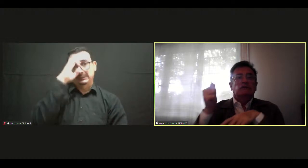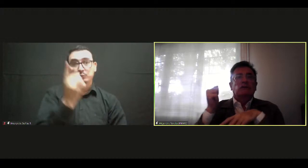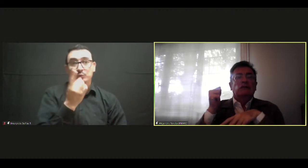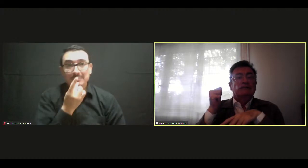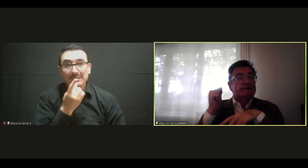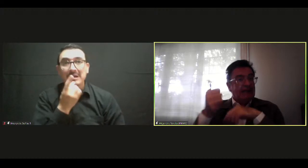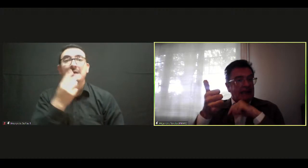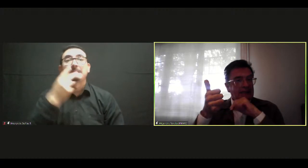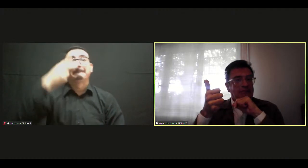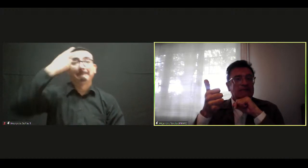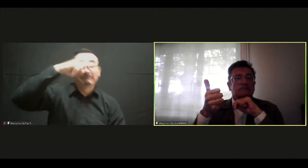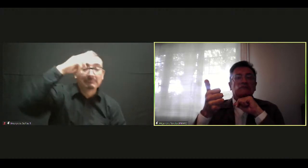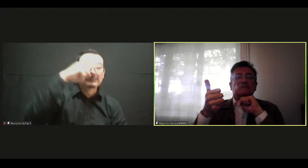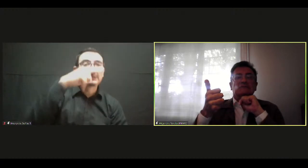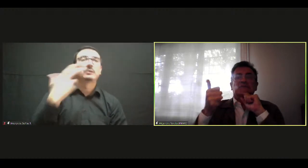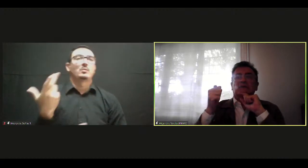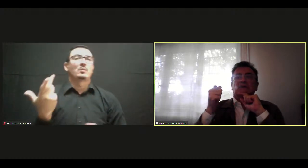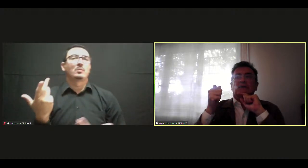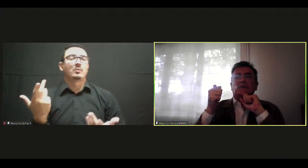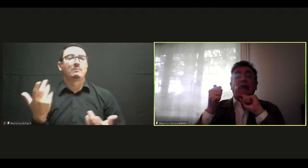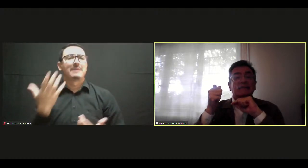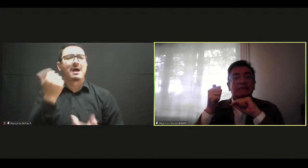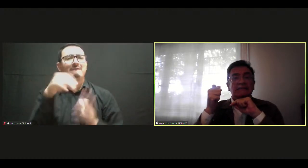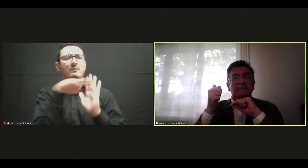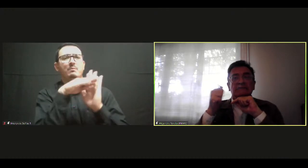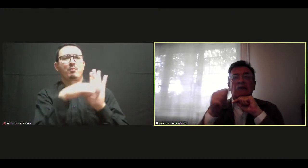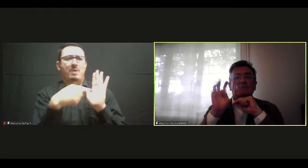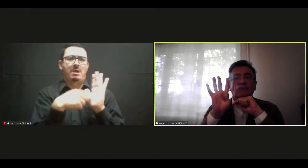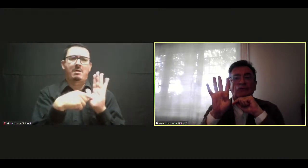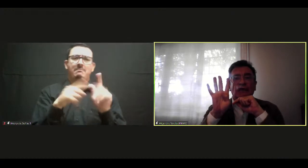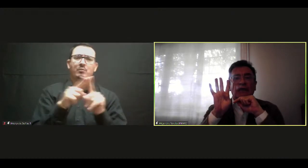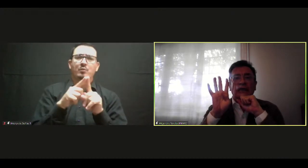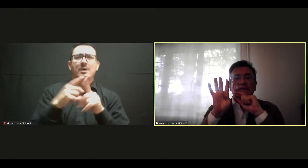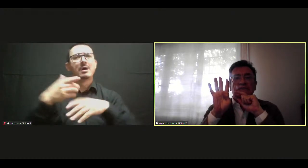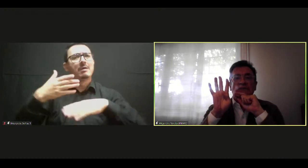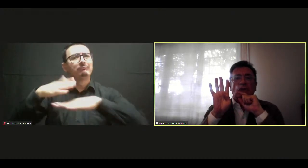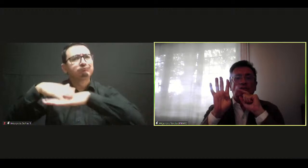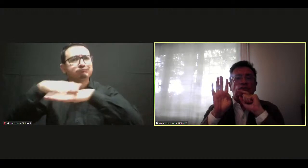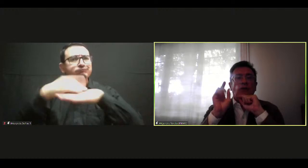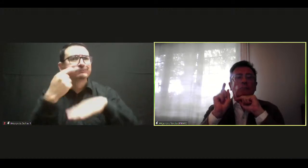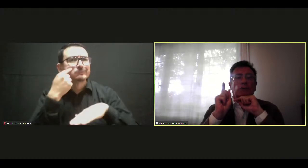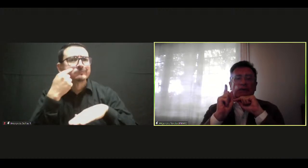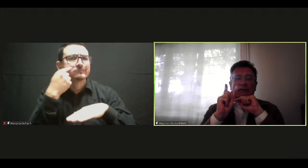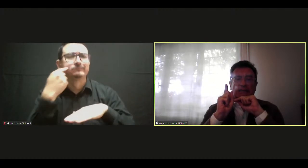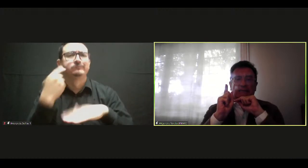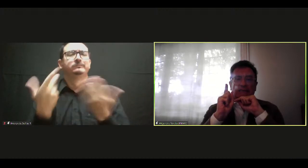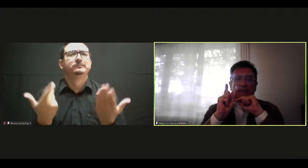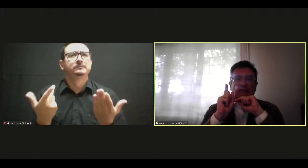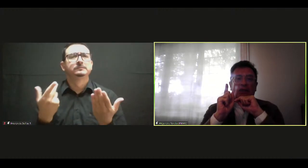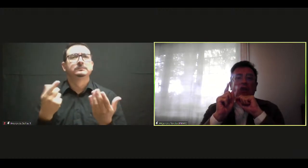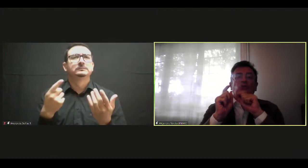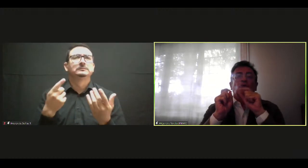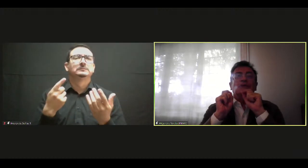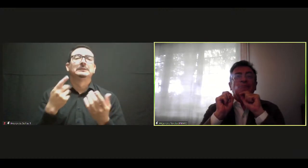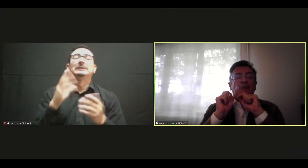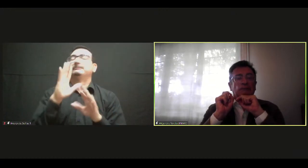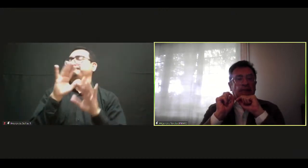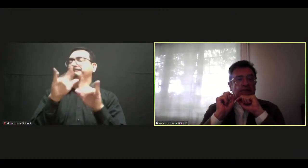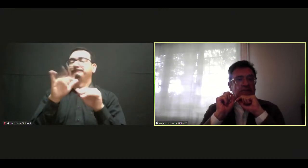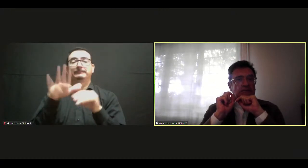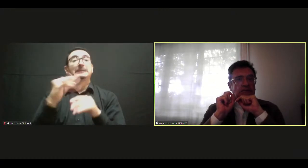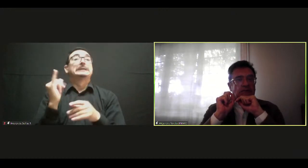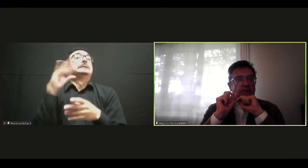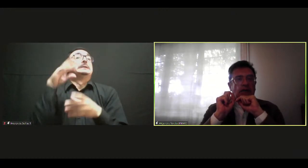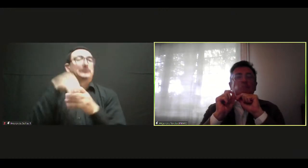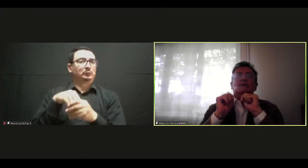organizations, 10 businesses, entities, and 4 NGOs per country to